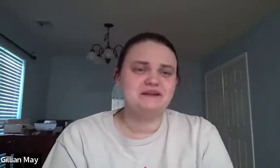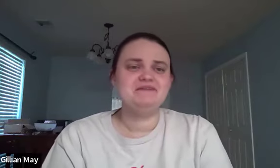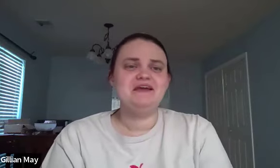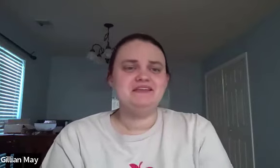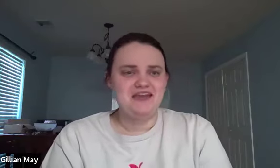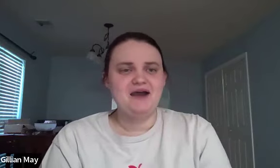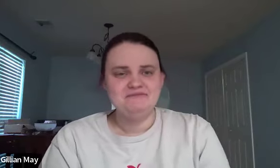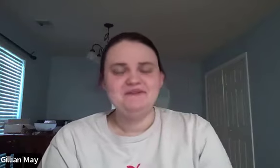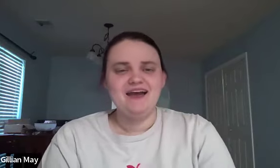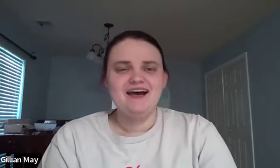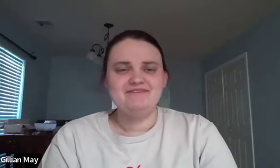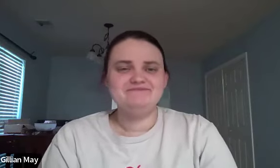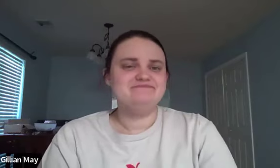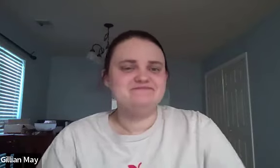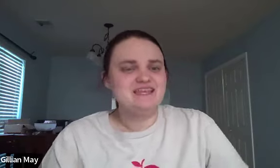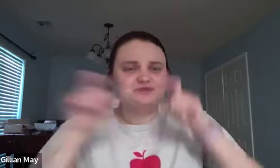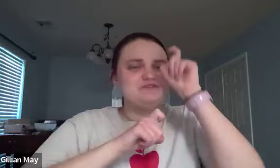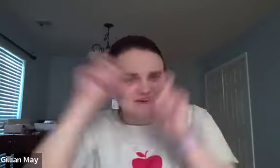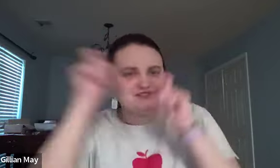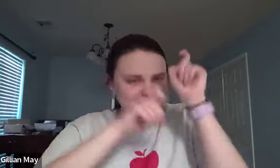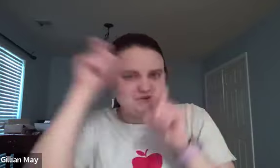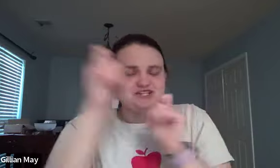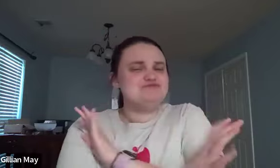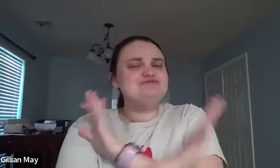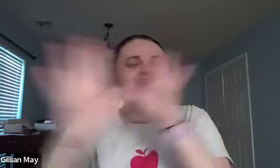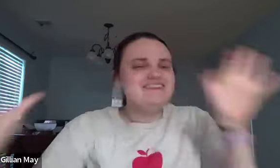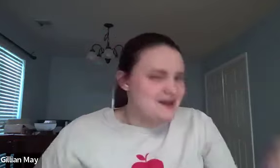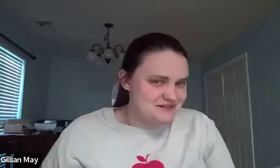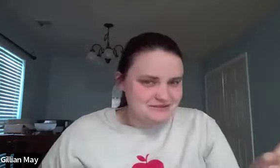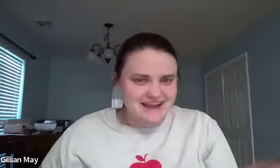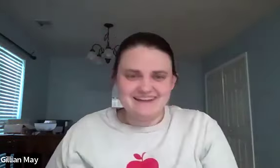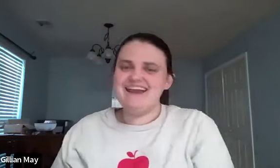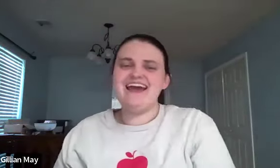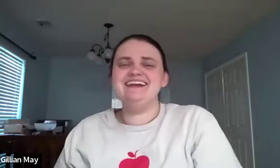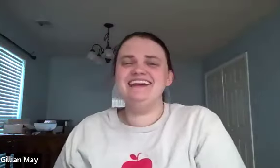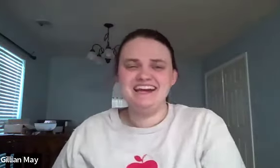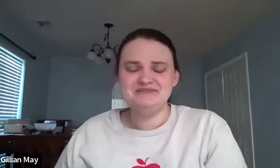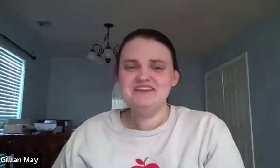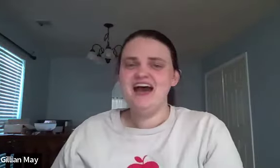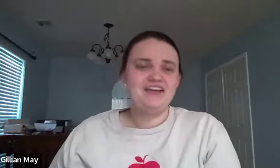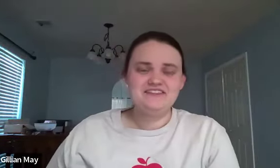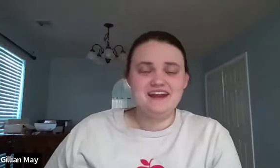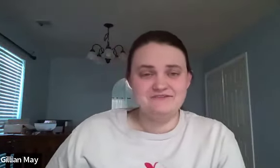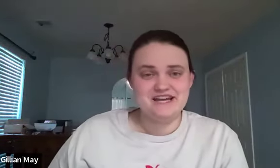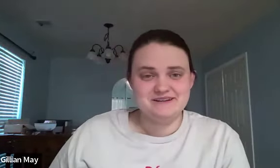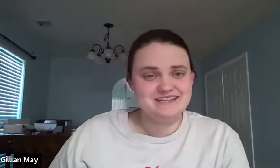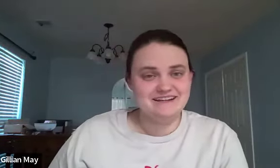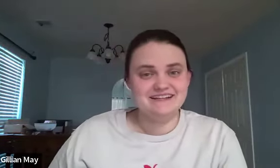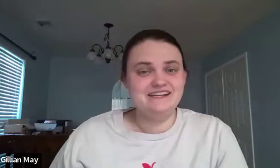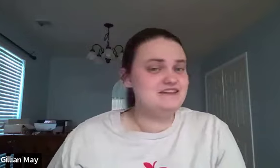disappointed. Yeah. That's where your facial expressions really come into play. Okay. I think that every time I sign it, either if